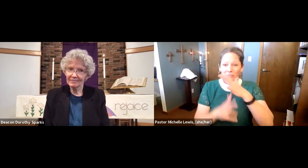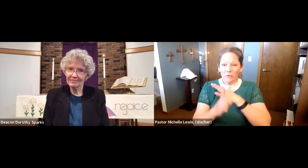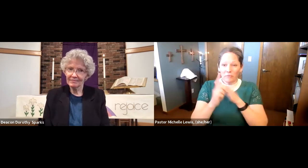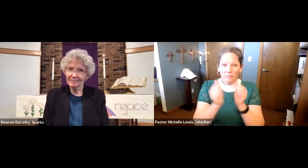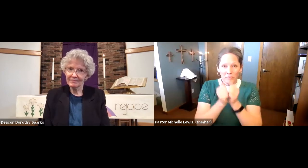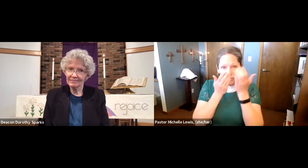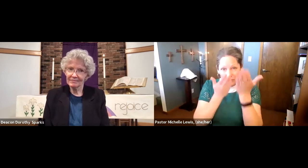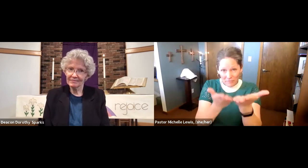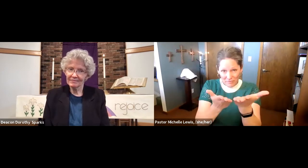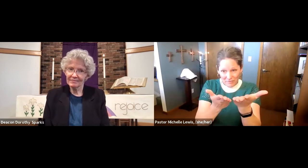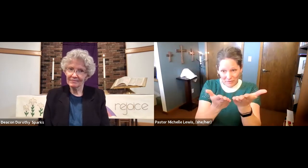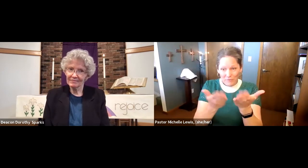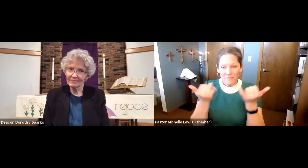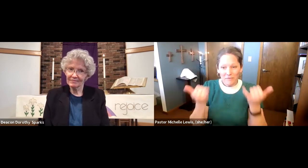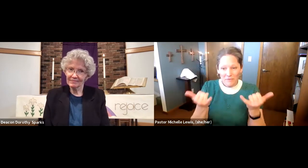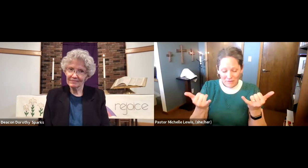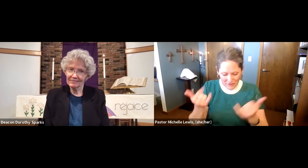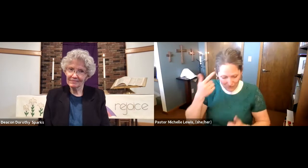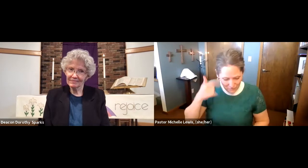and the communion of the Holy Spirit